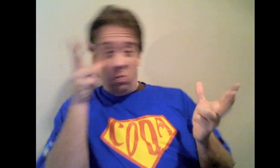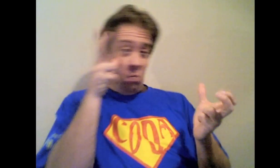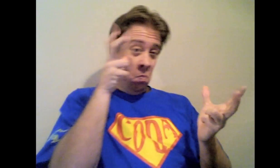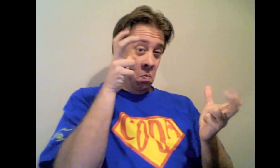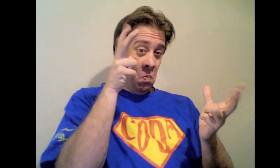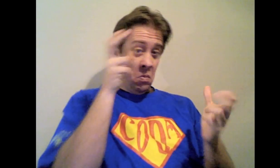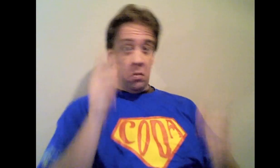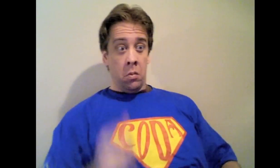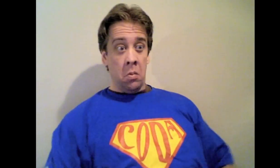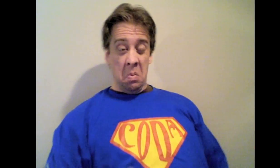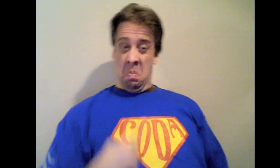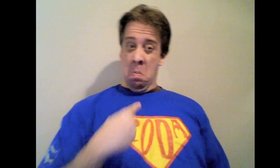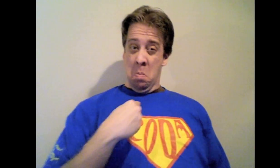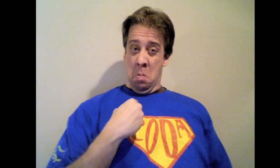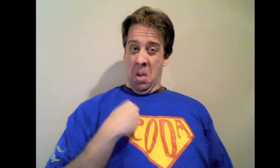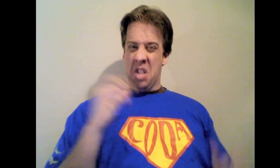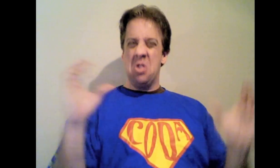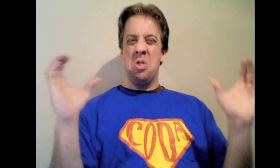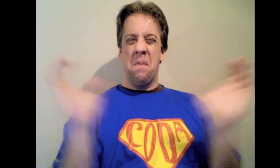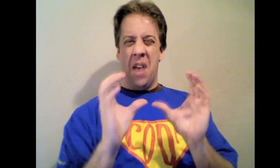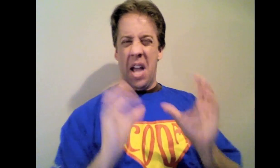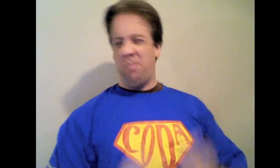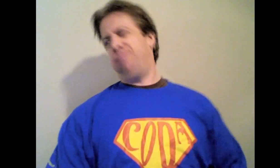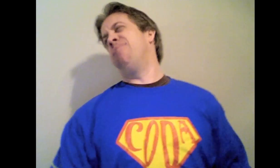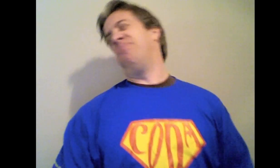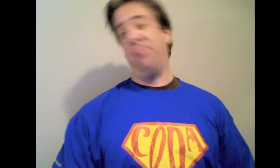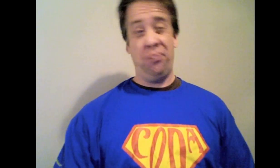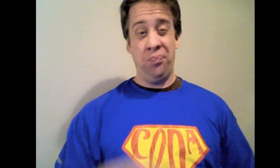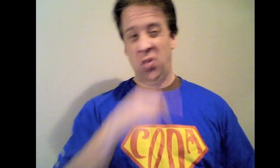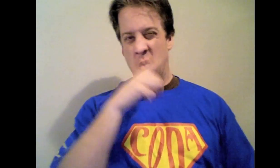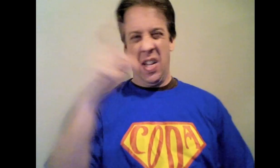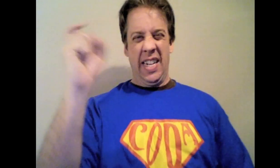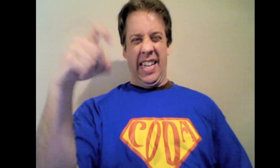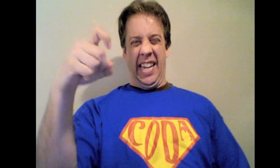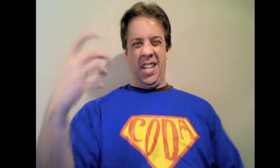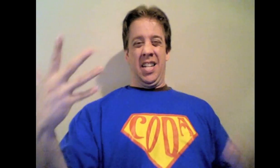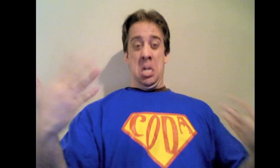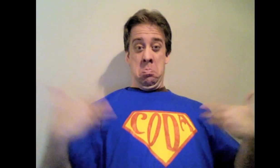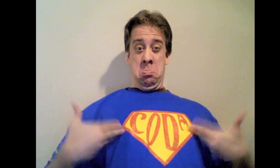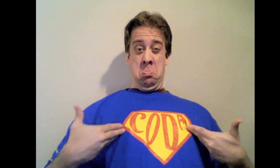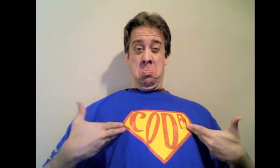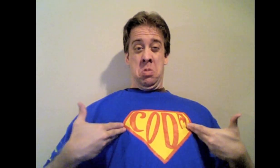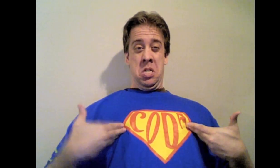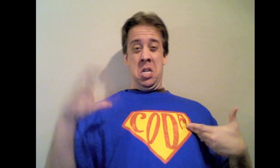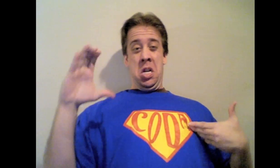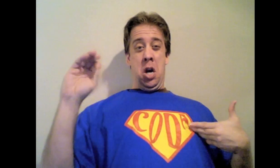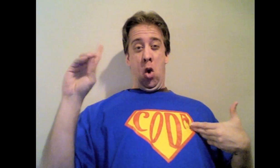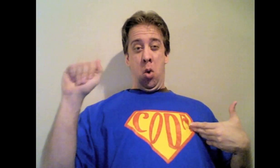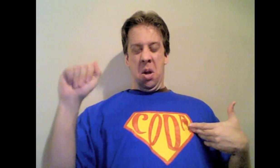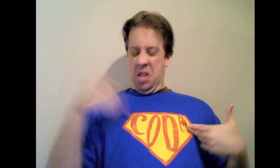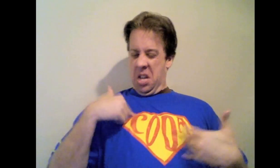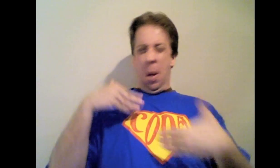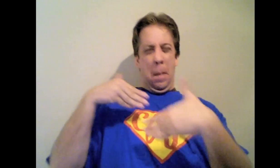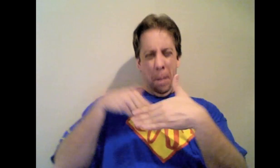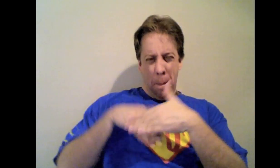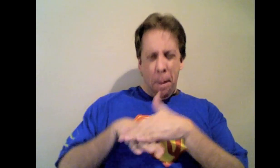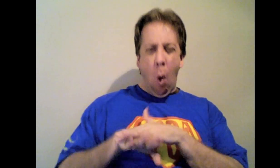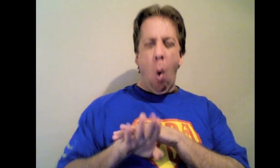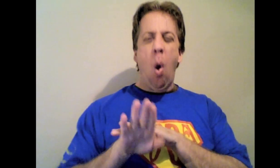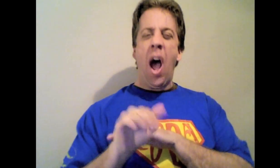Yeah, I see everything you're saying there. But am I certified? I don't need that. Who needs a certification? Dude, I'm a Coda.